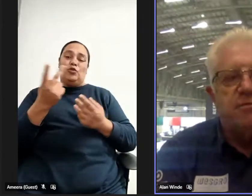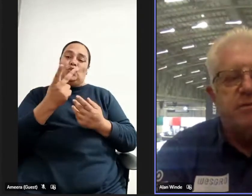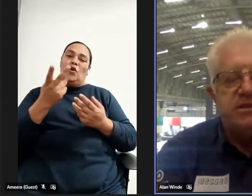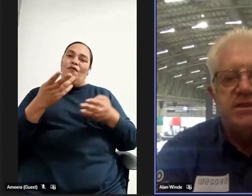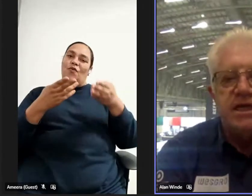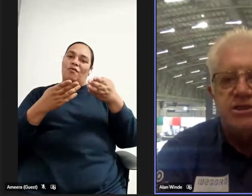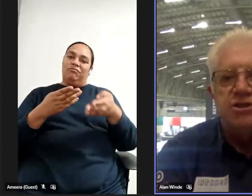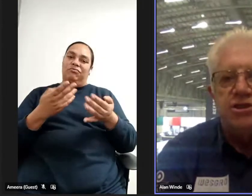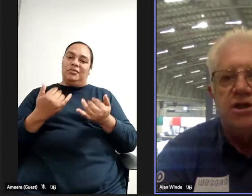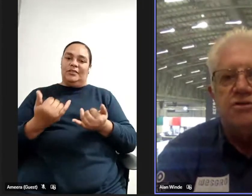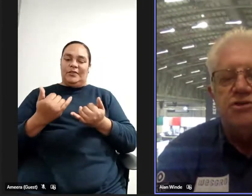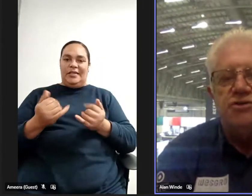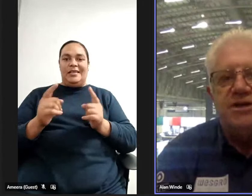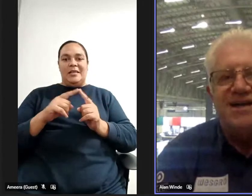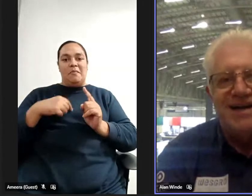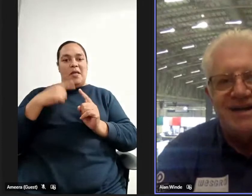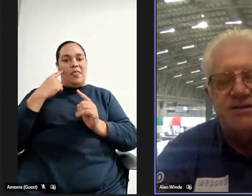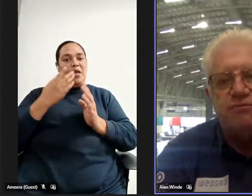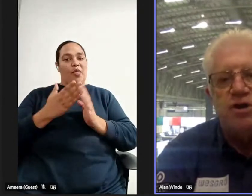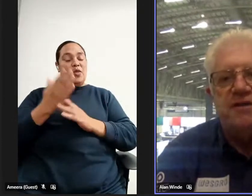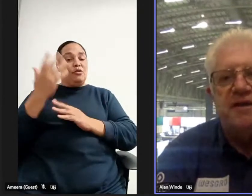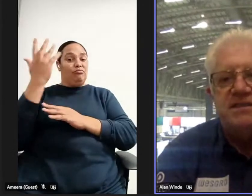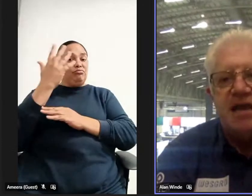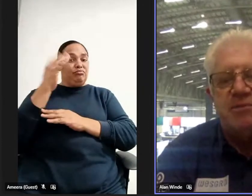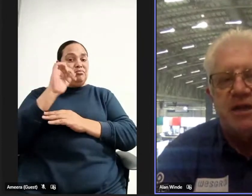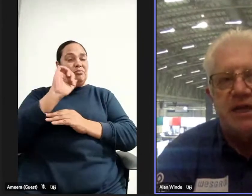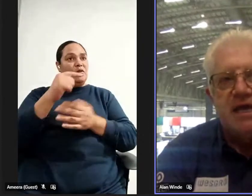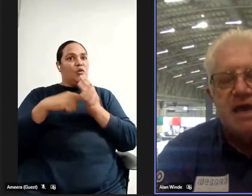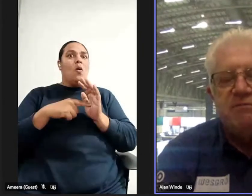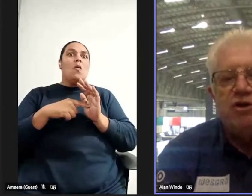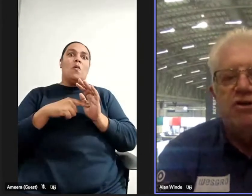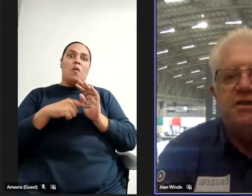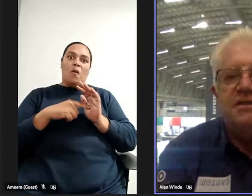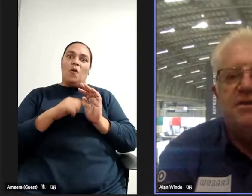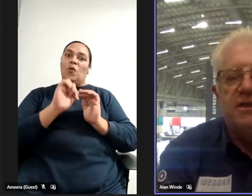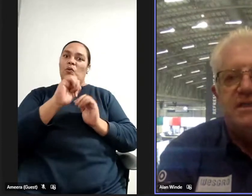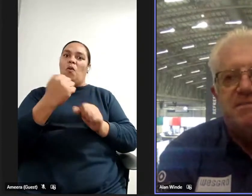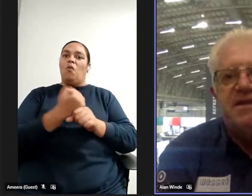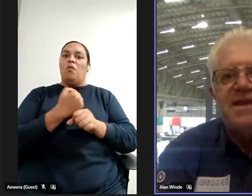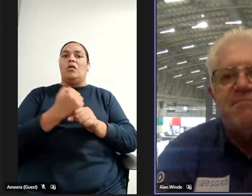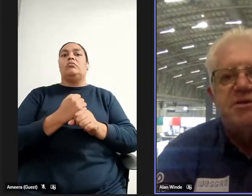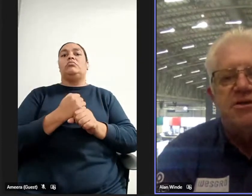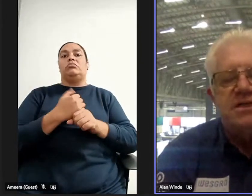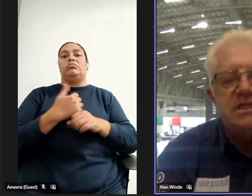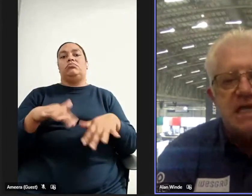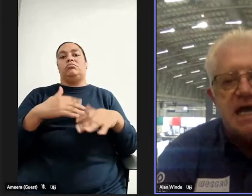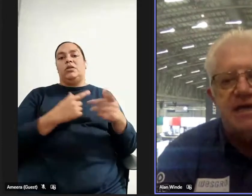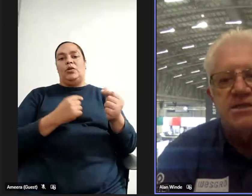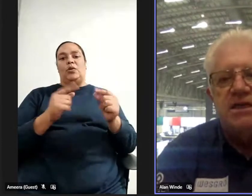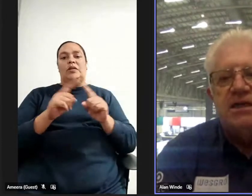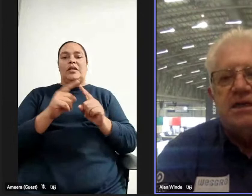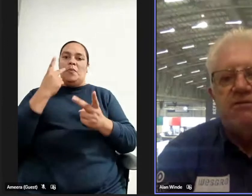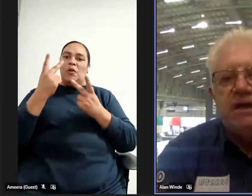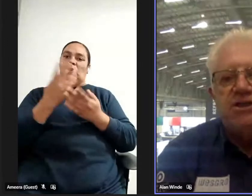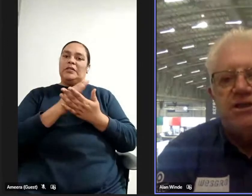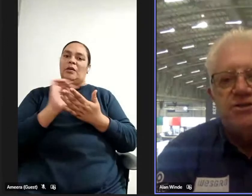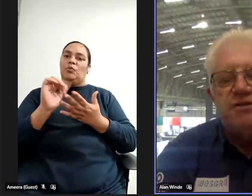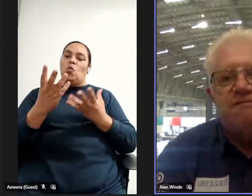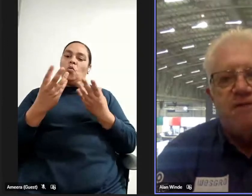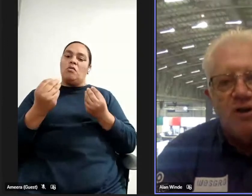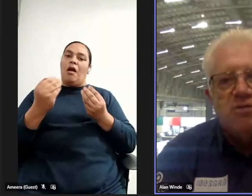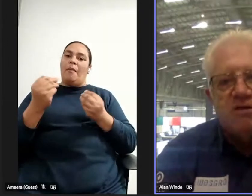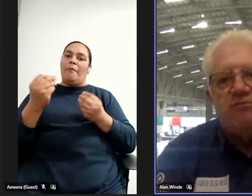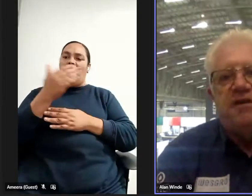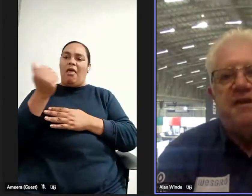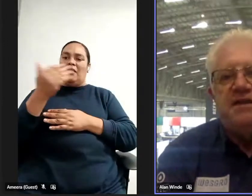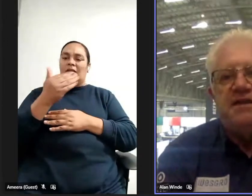And I think through the presentation shows you the kind of work that is happening. And when you looked at some of the numbers on the slides, it really